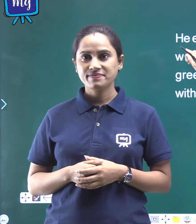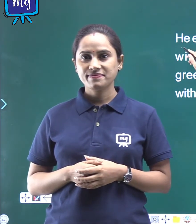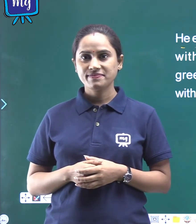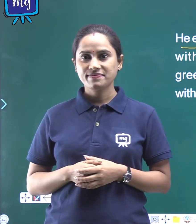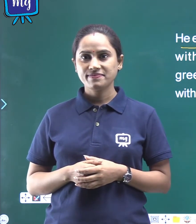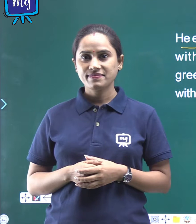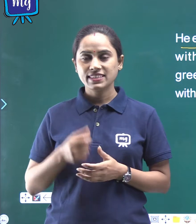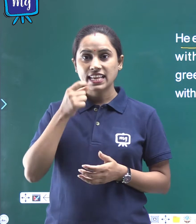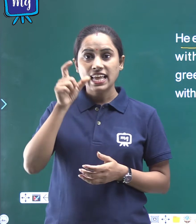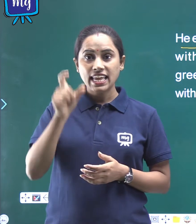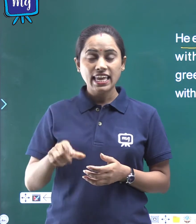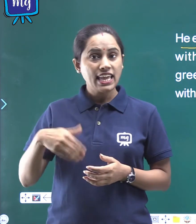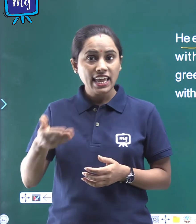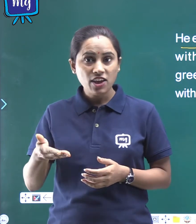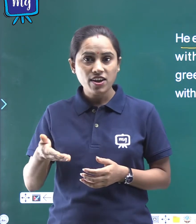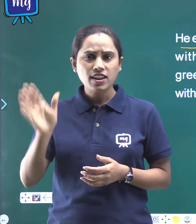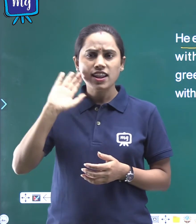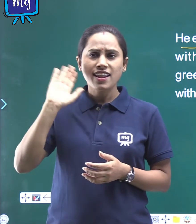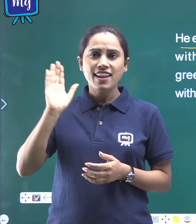he even greeted